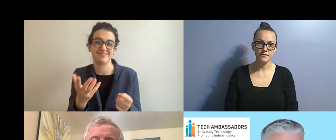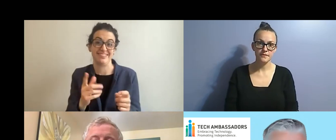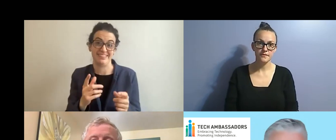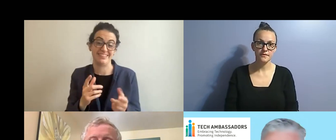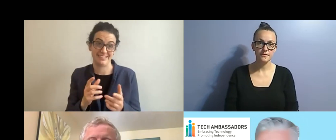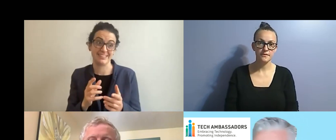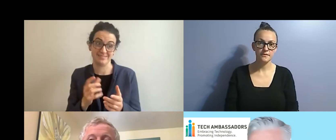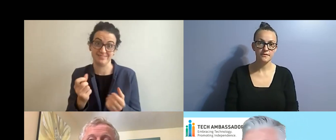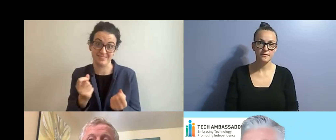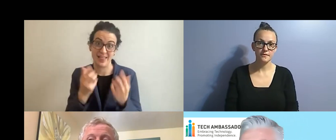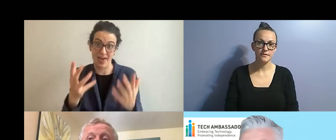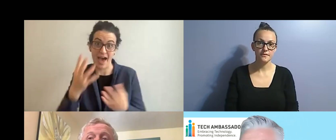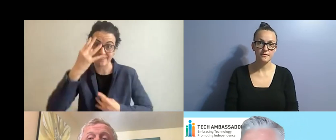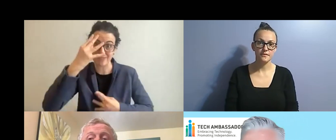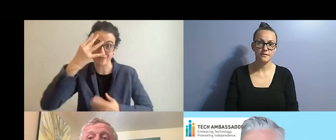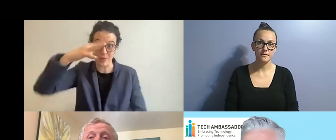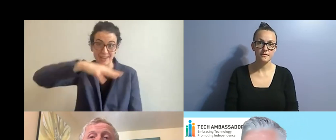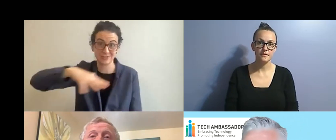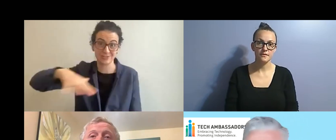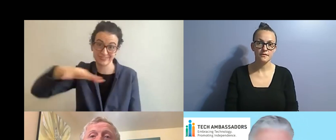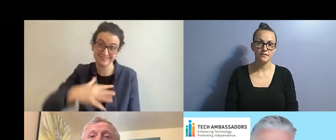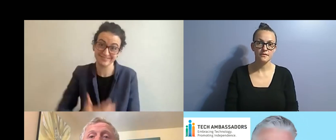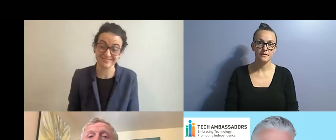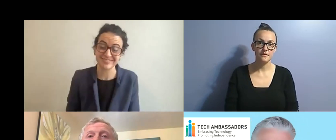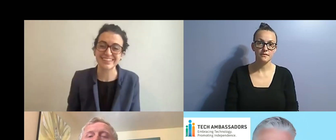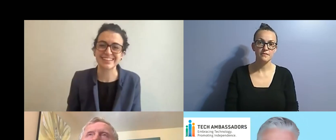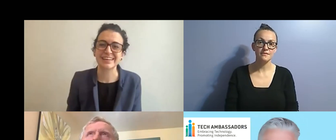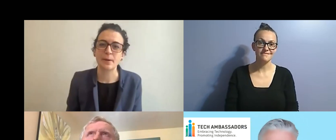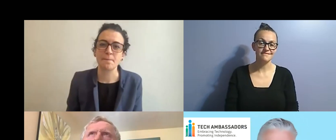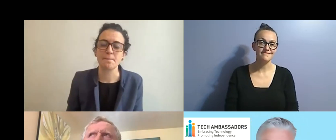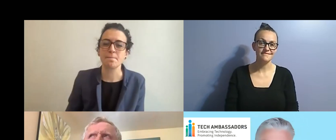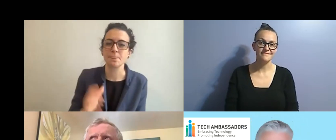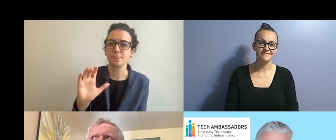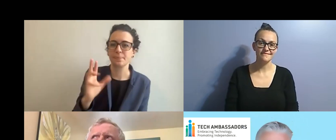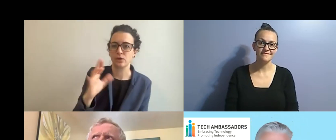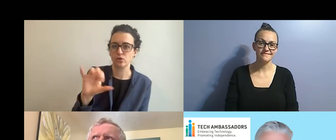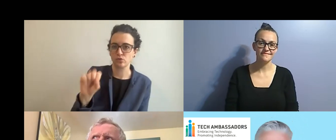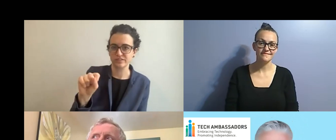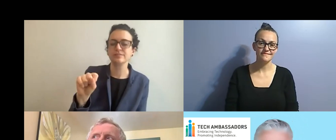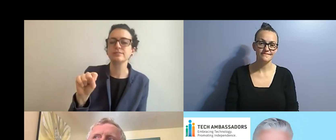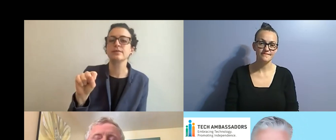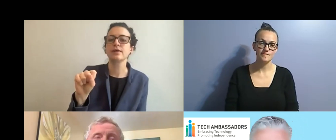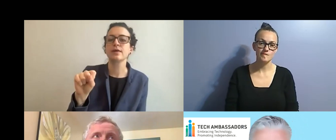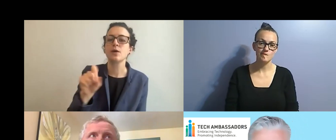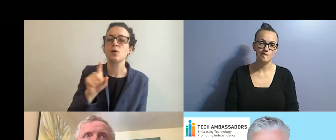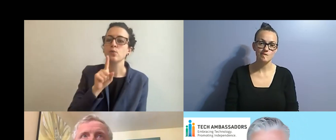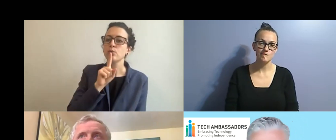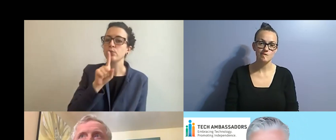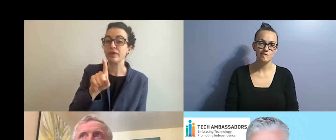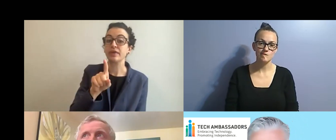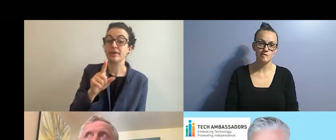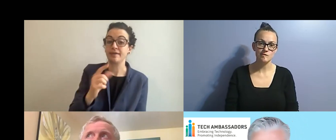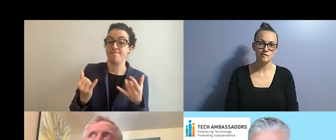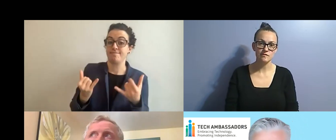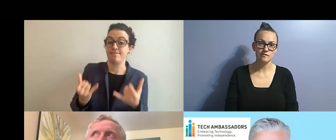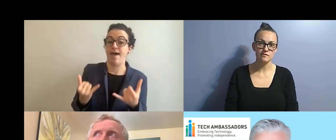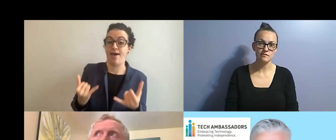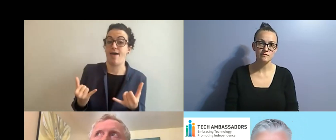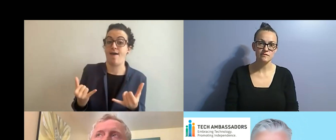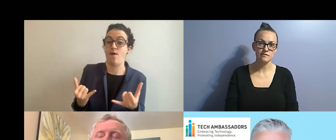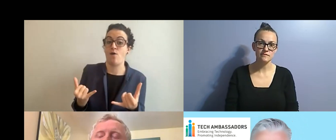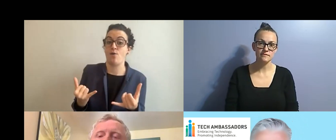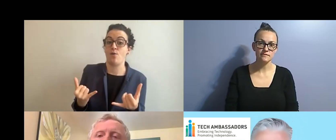to pay attention to. Right. And the biggest thing for people nowadays